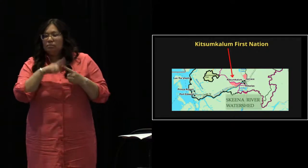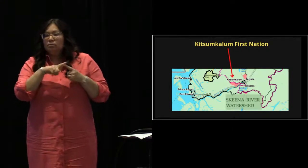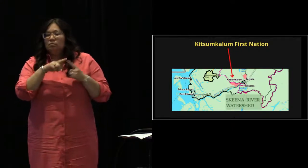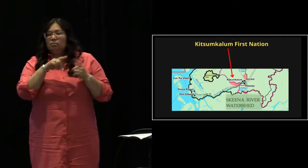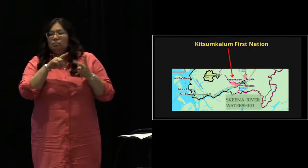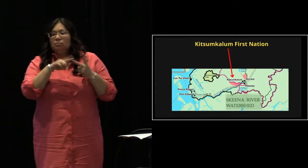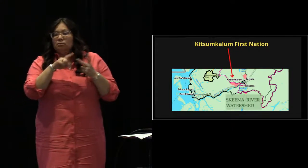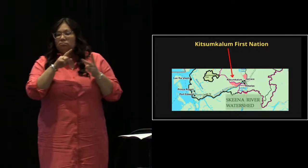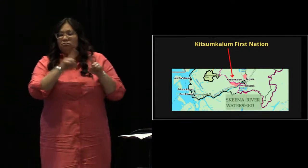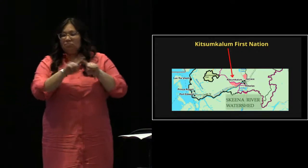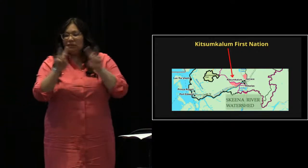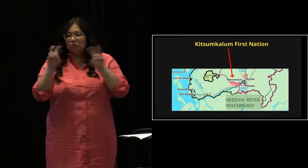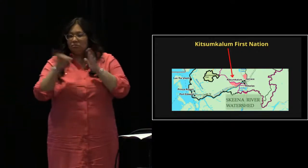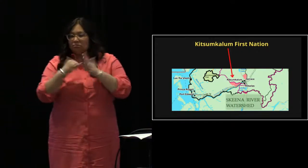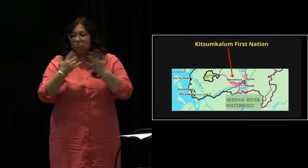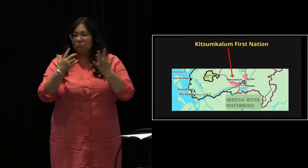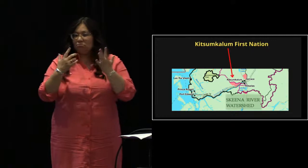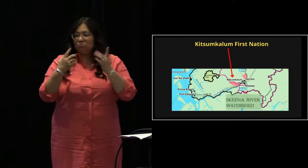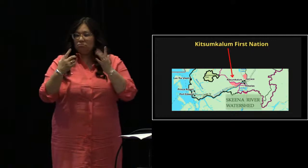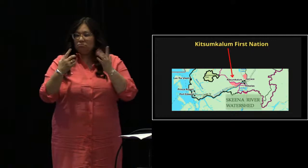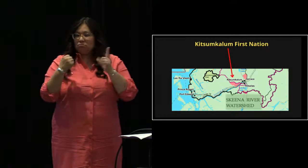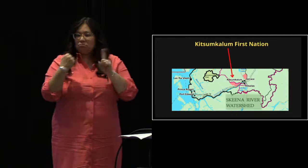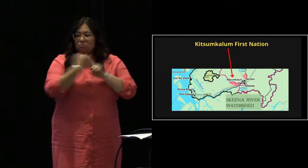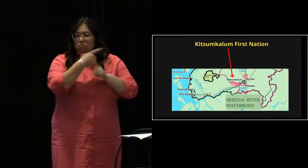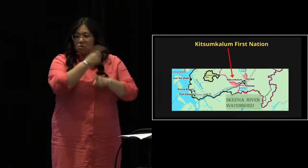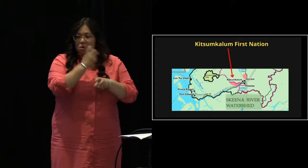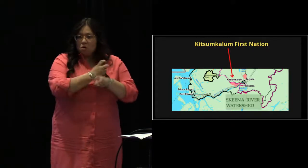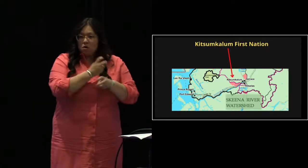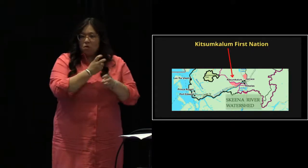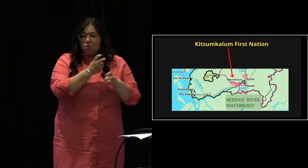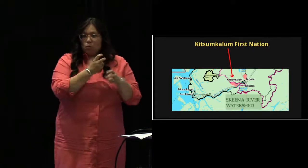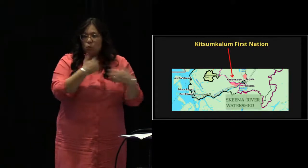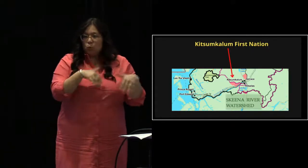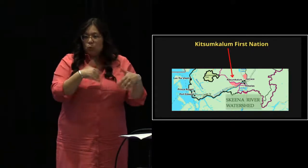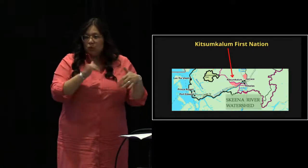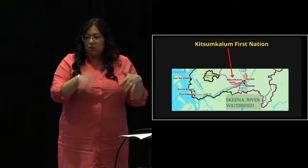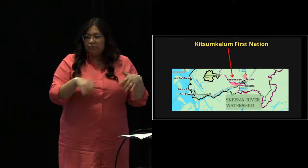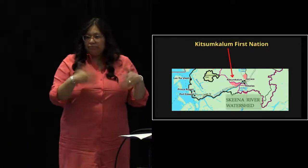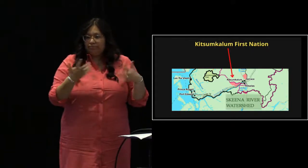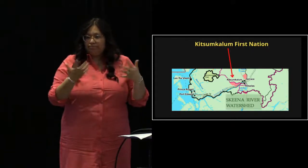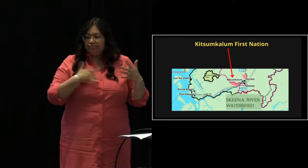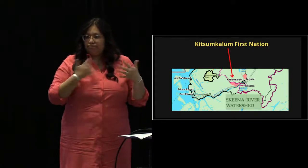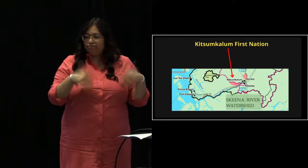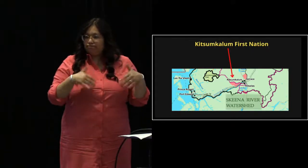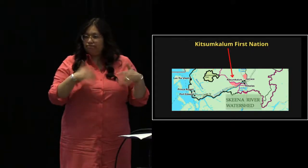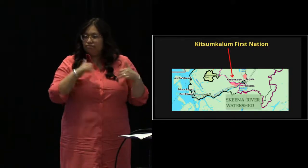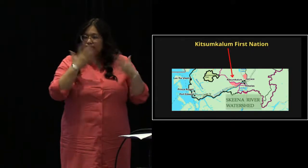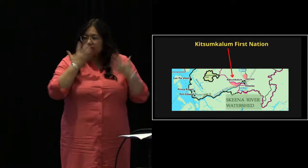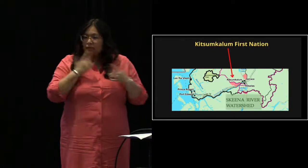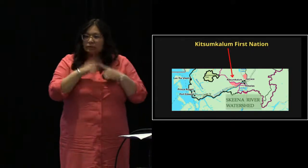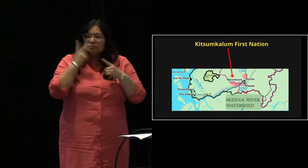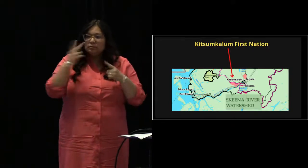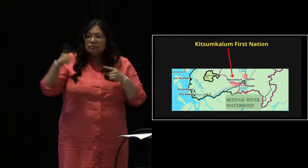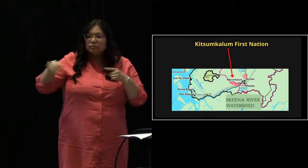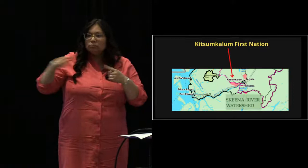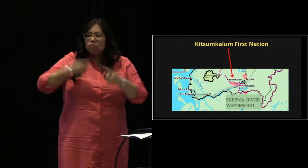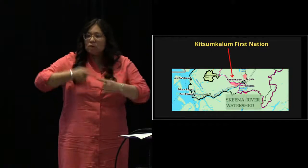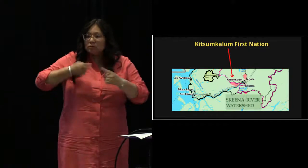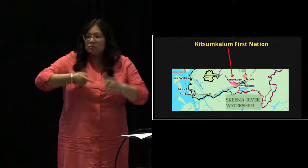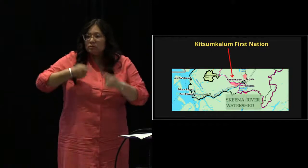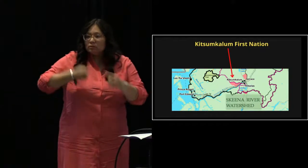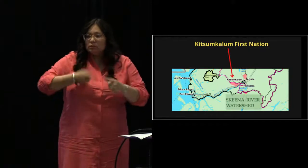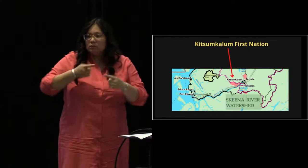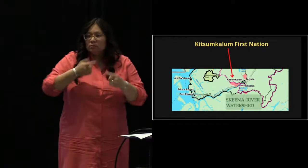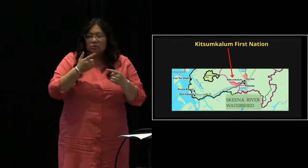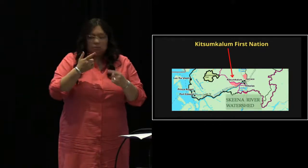in the Kitsalam, who are discriminated against on many levels, who have a very difficult time, who